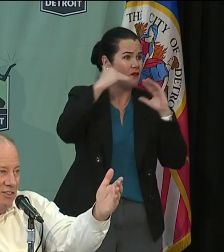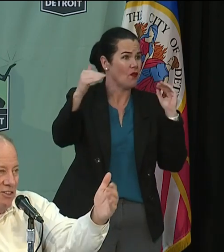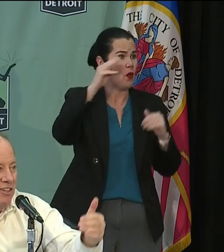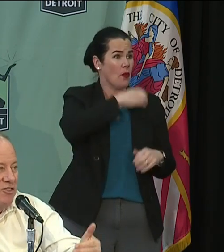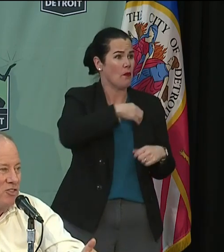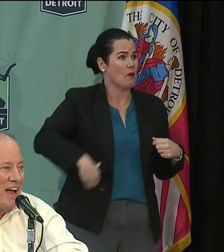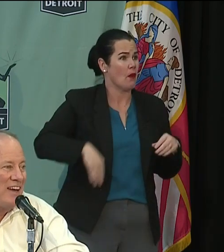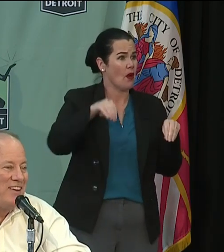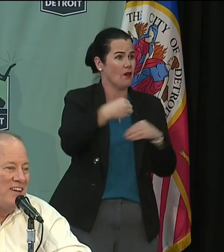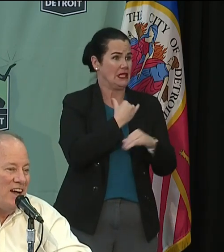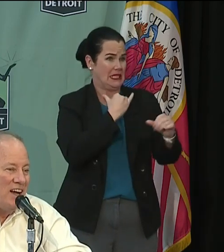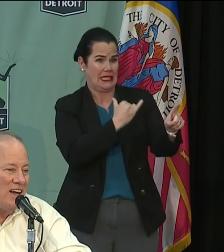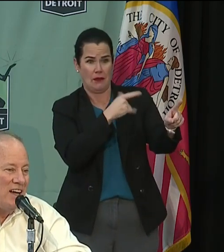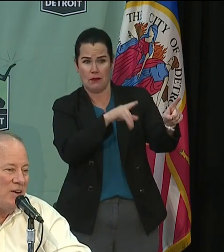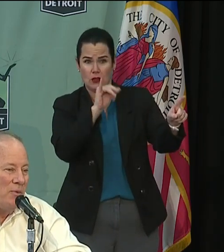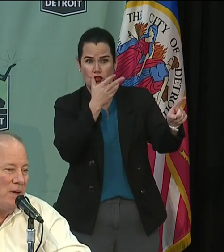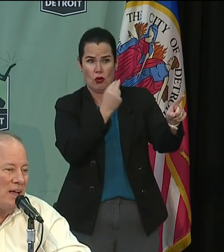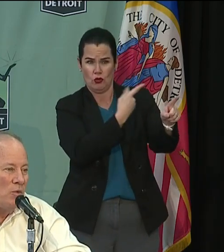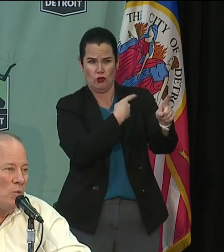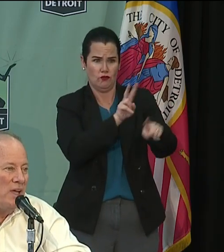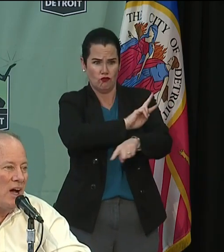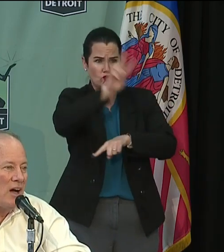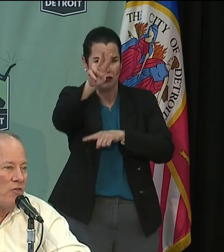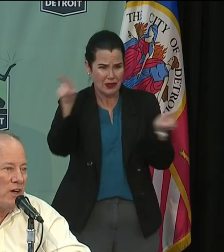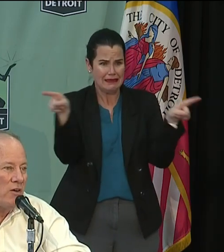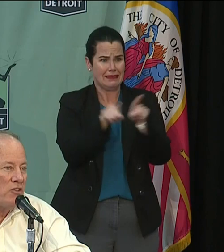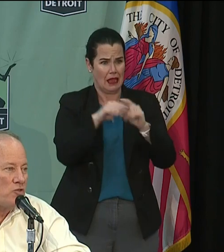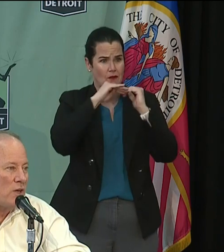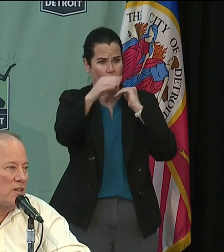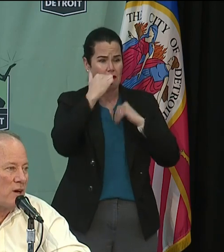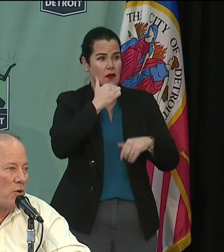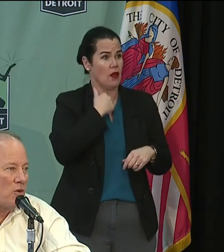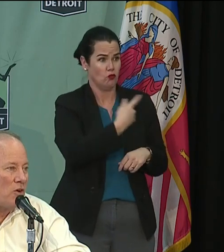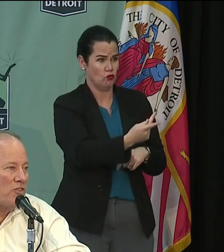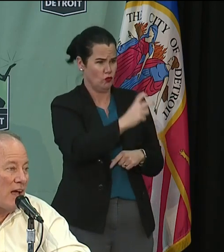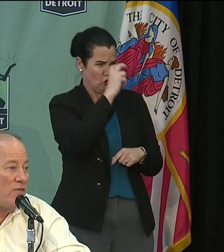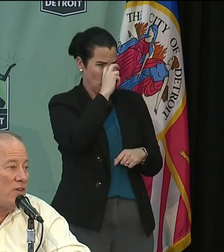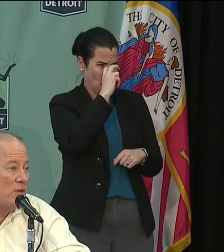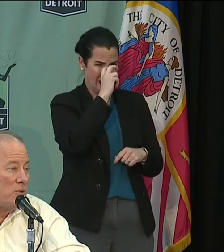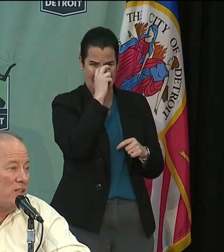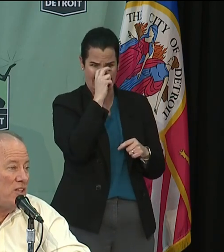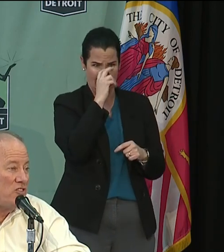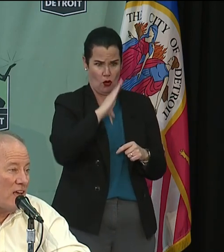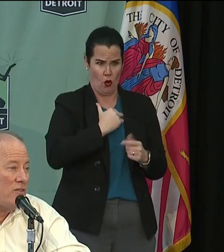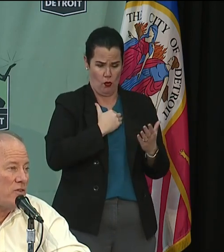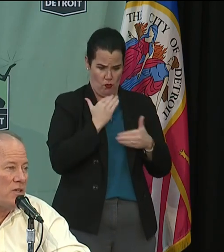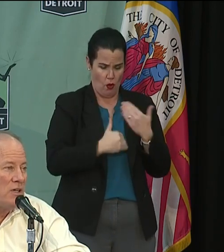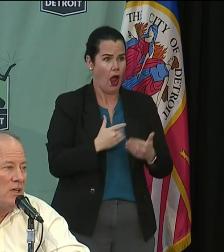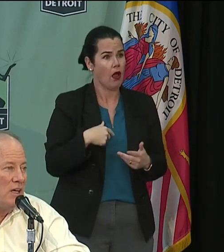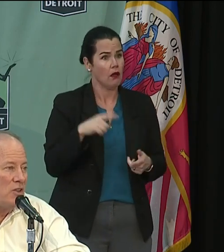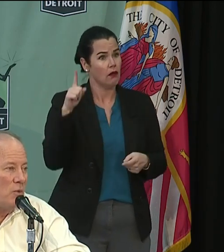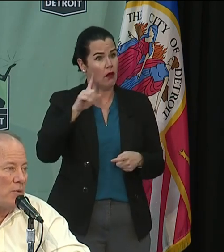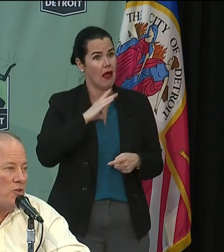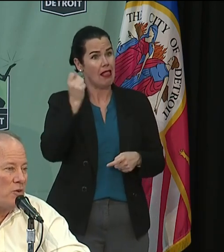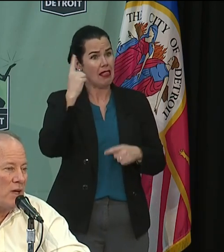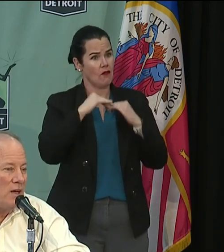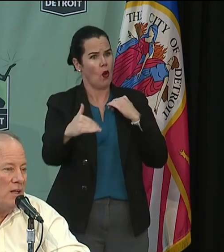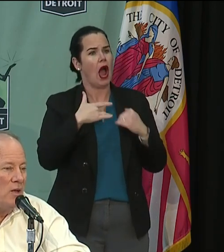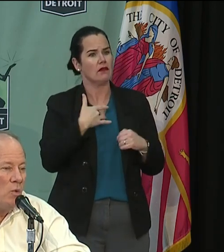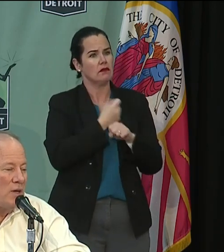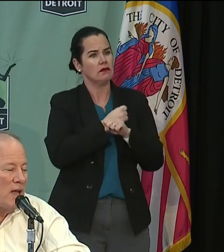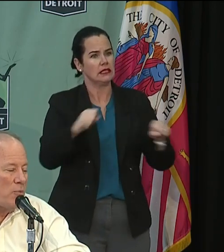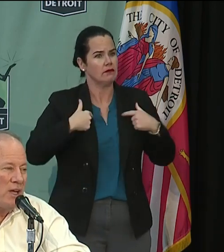day, as does John. And we are very strict in our protocols. I feel completely safe in the way we're